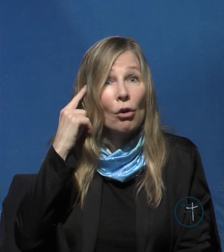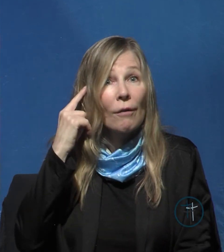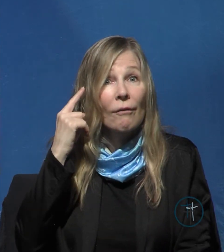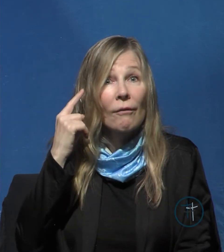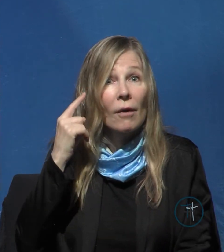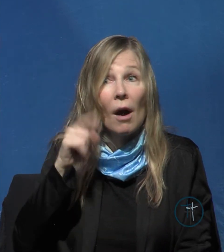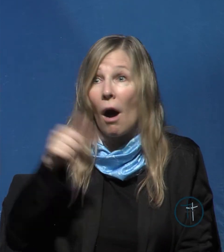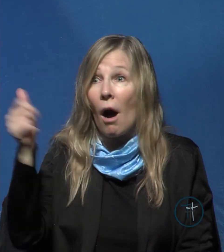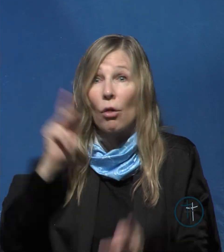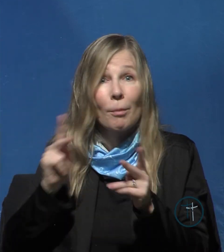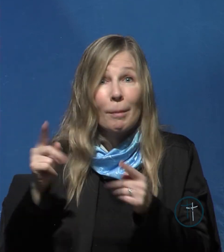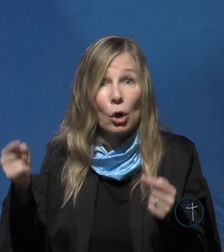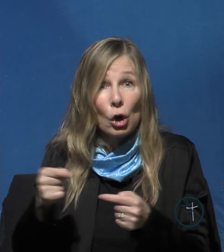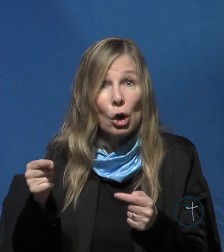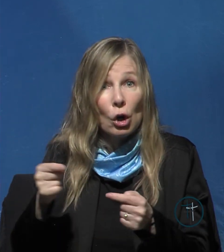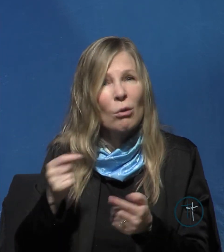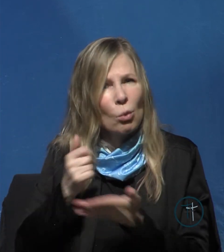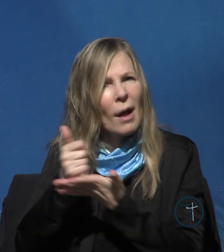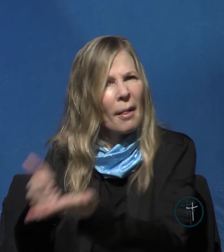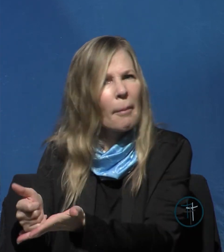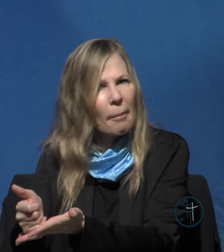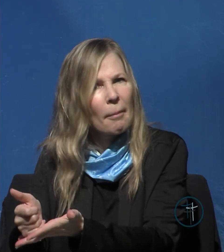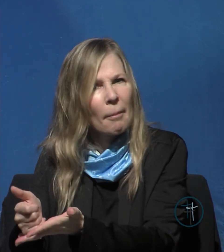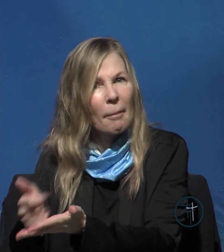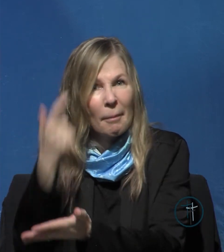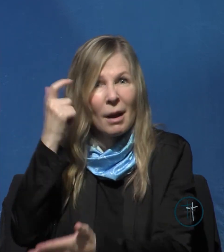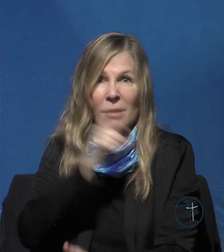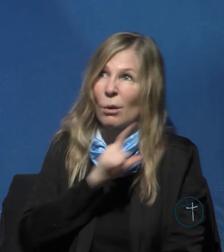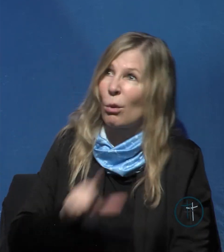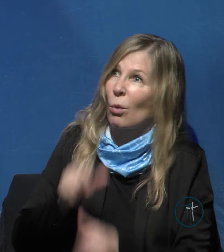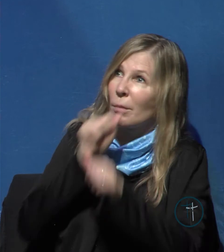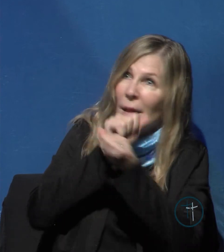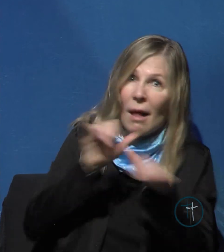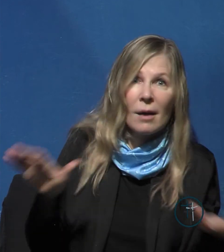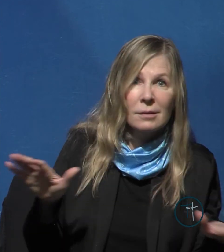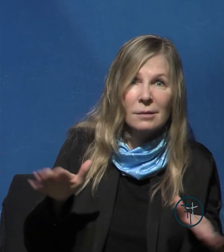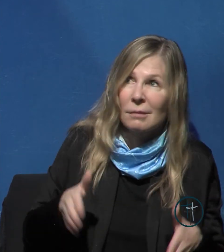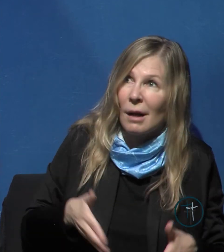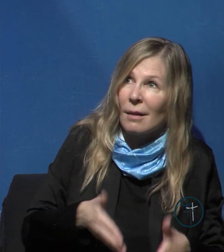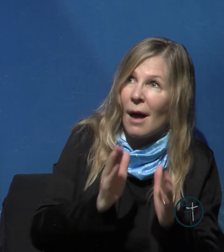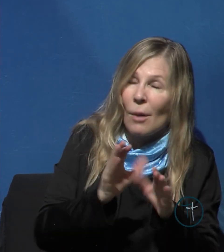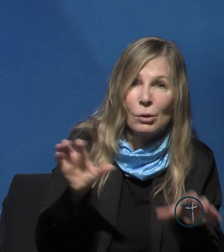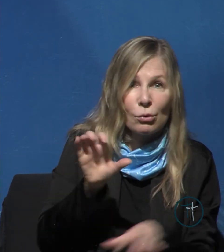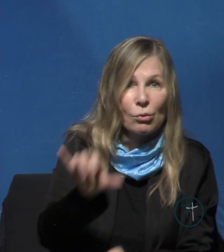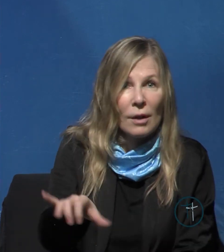who are hurting, you can step in and help if the Lord has blessed you and enabled you to do so.